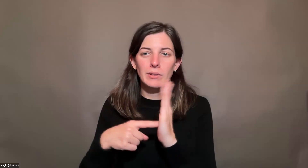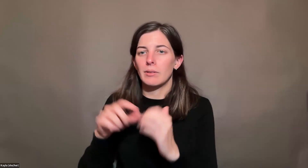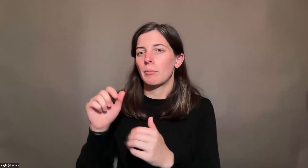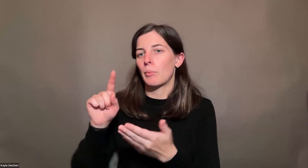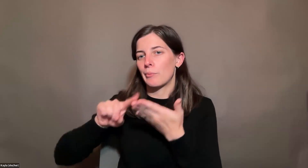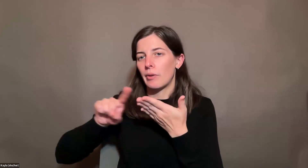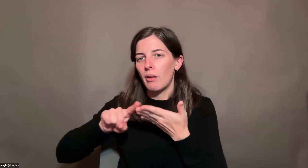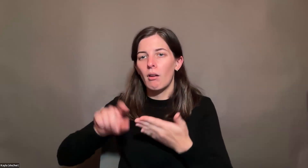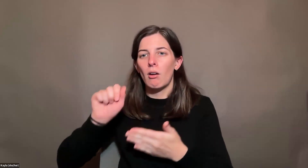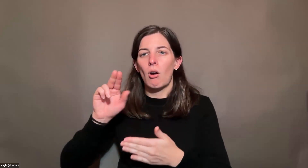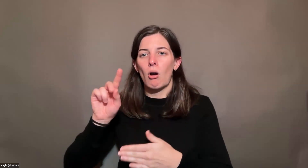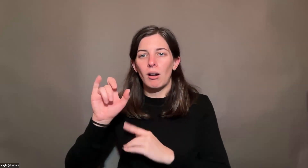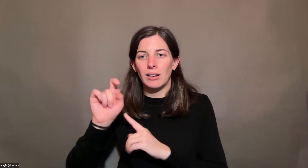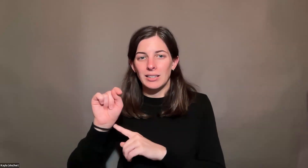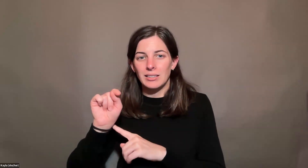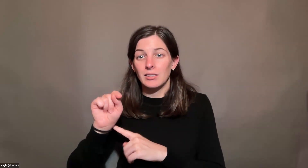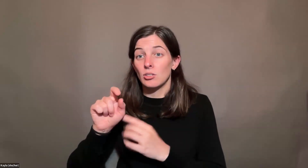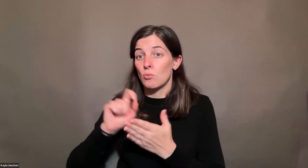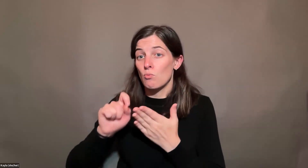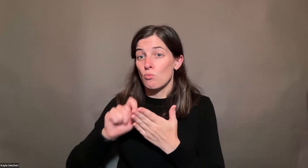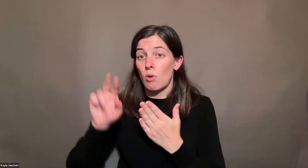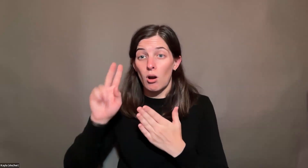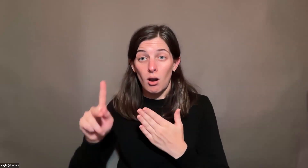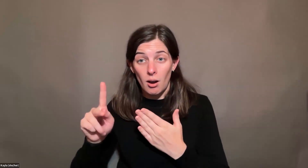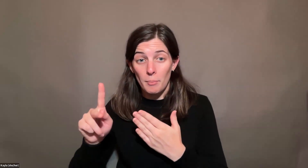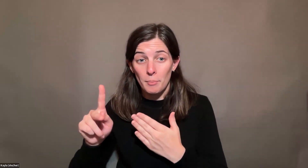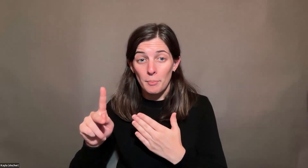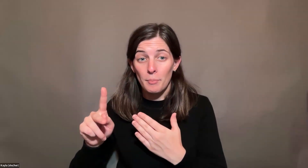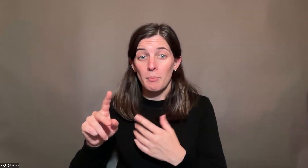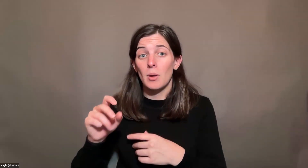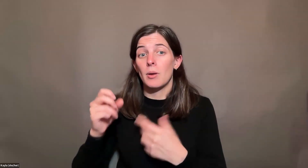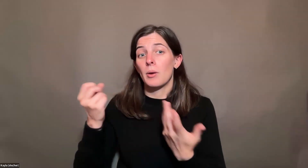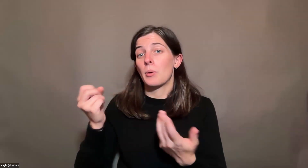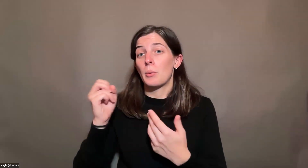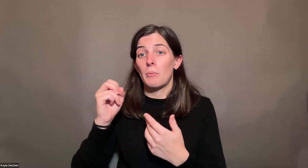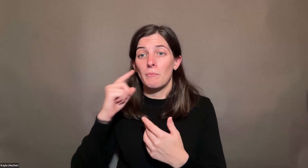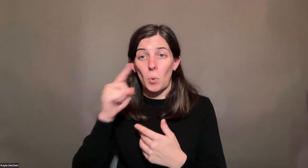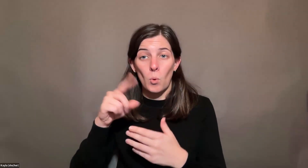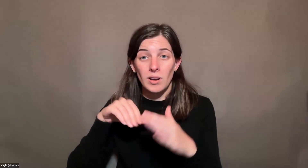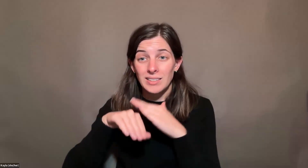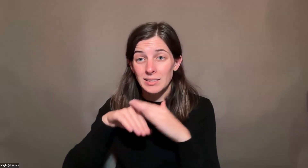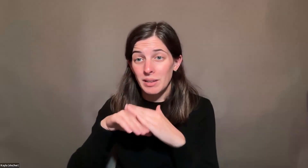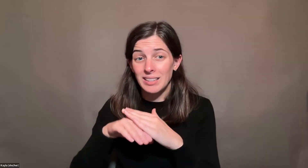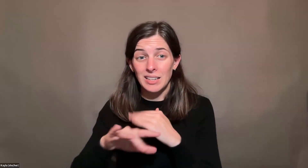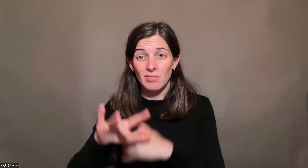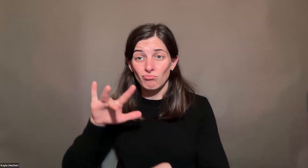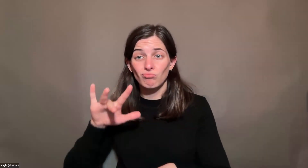this markup for accessibility and press enter, it will analyze the